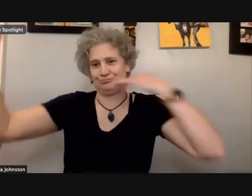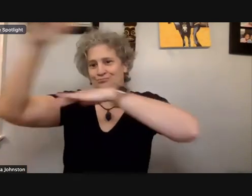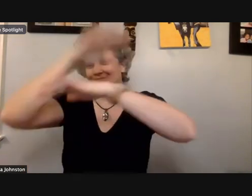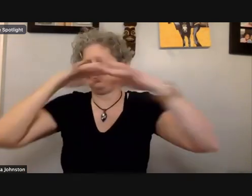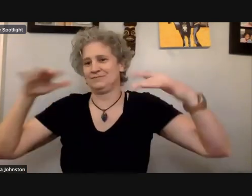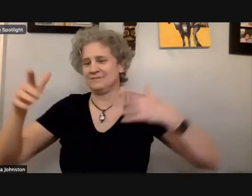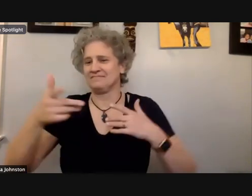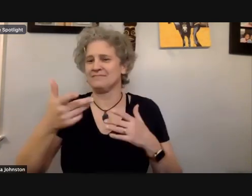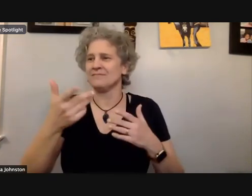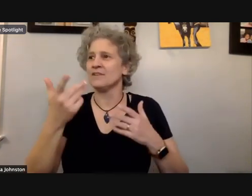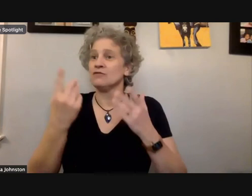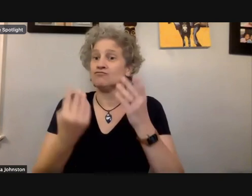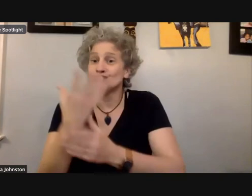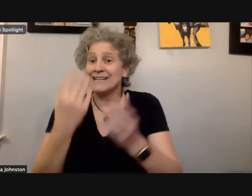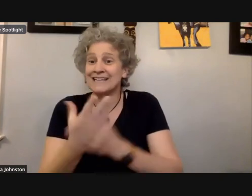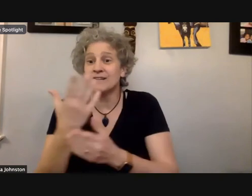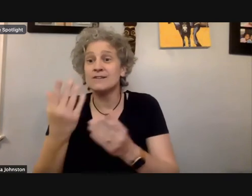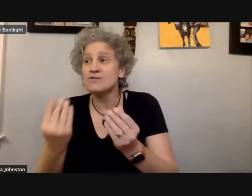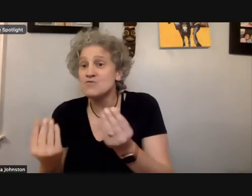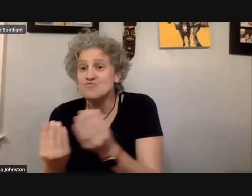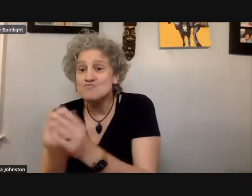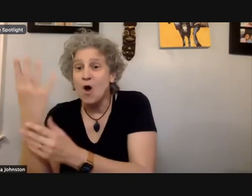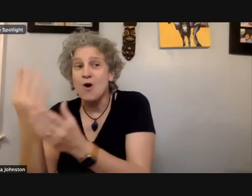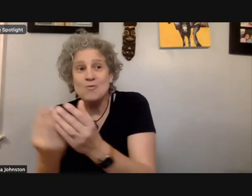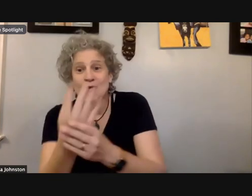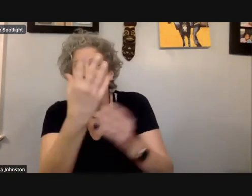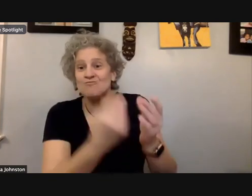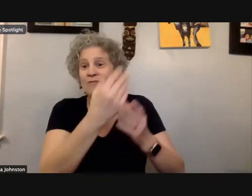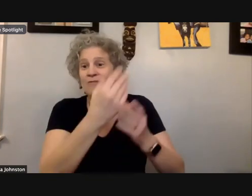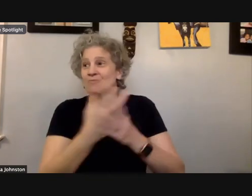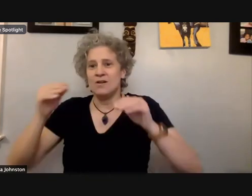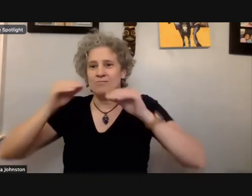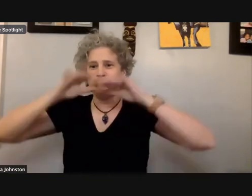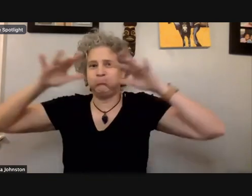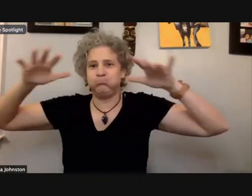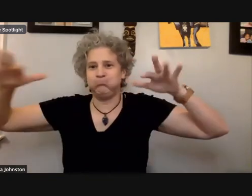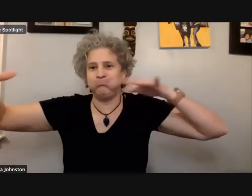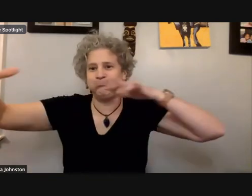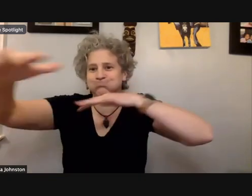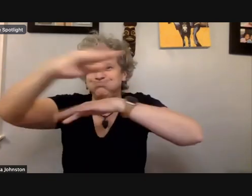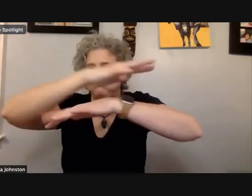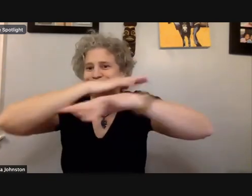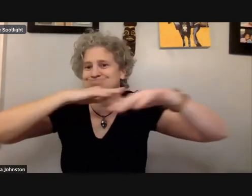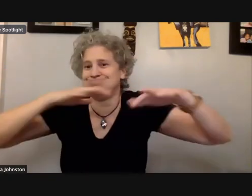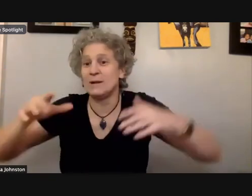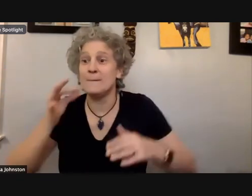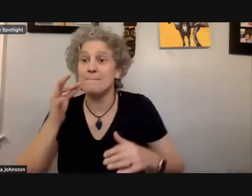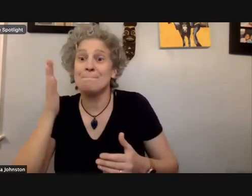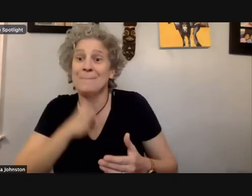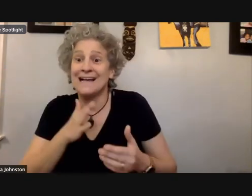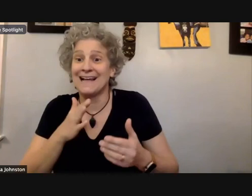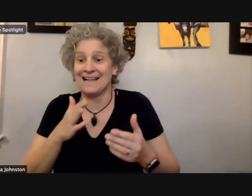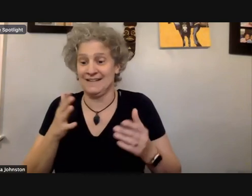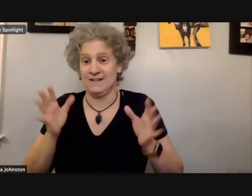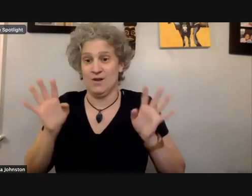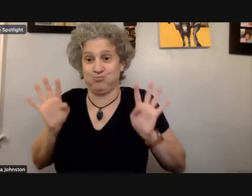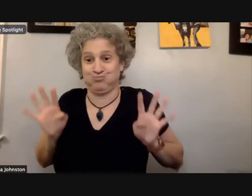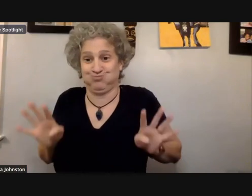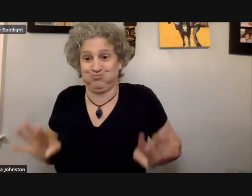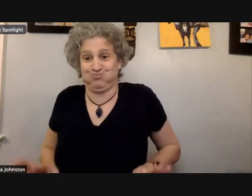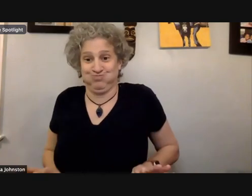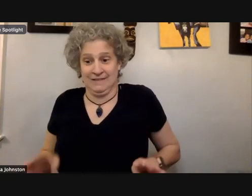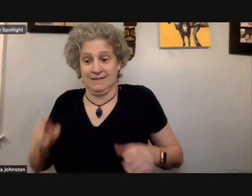we see it on bees from flowers. Trees have pollen too, but basically any plant that grows, they spread it into the